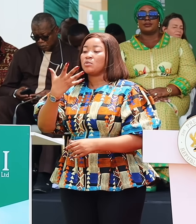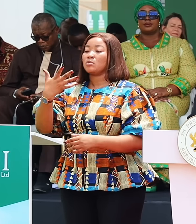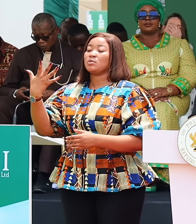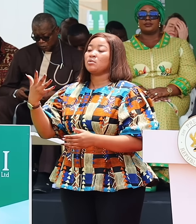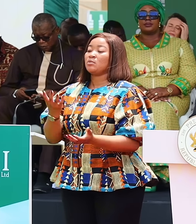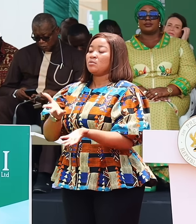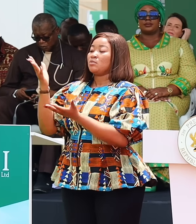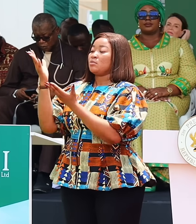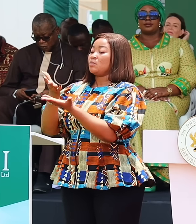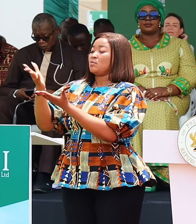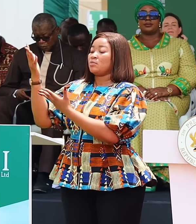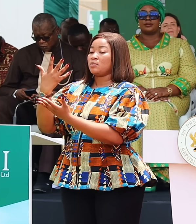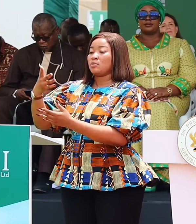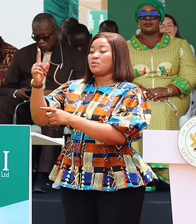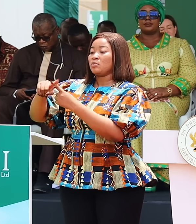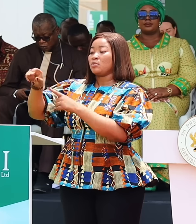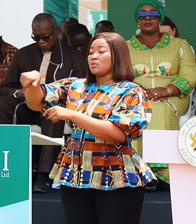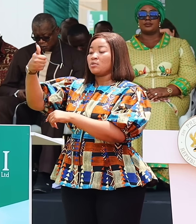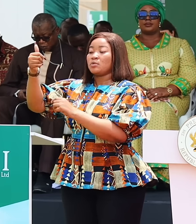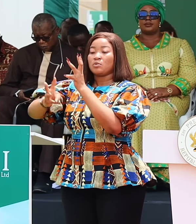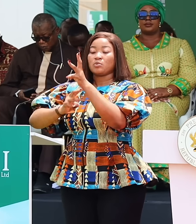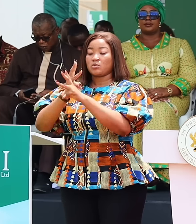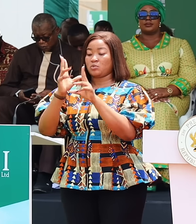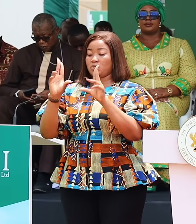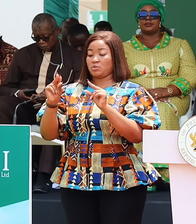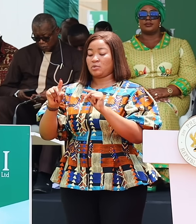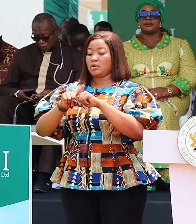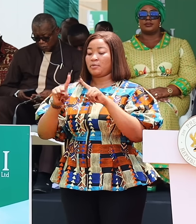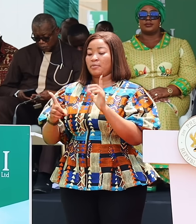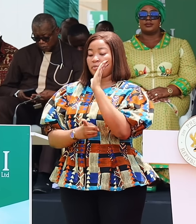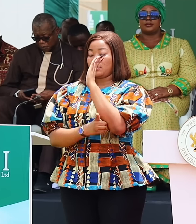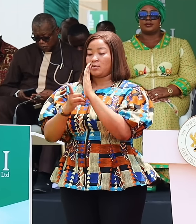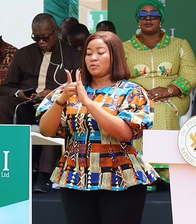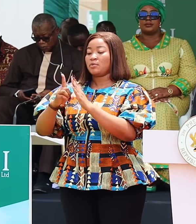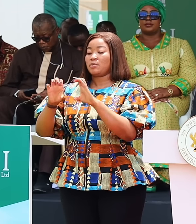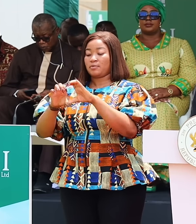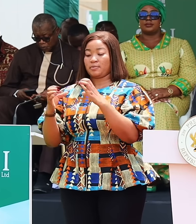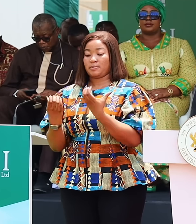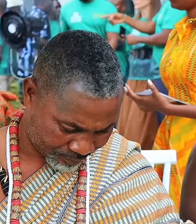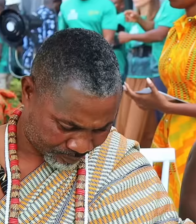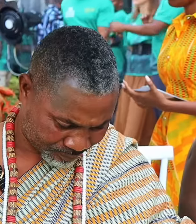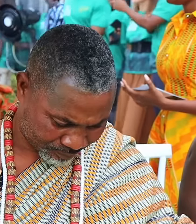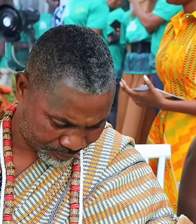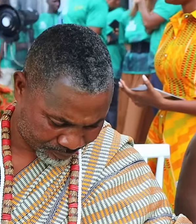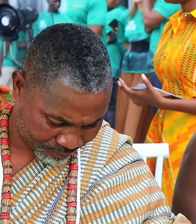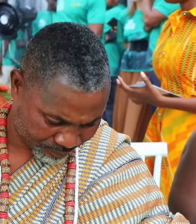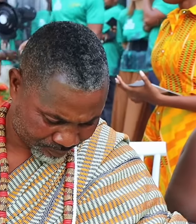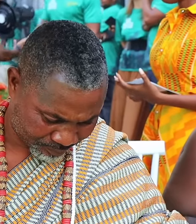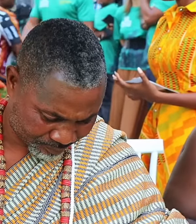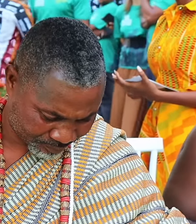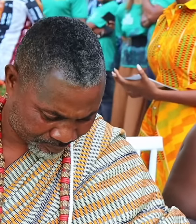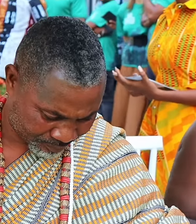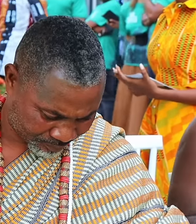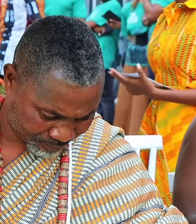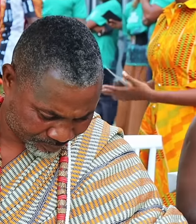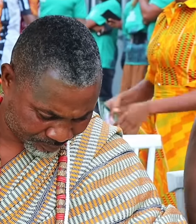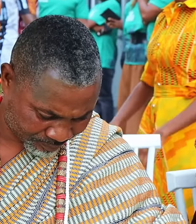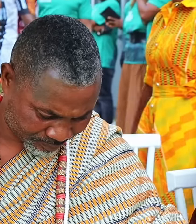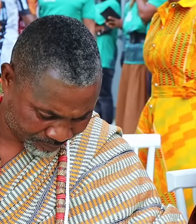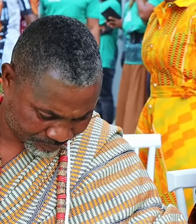exporting raw materials to the rest of the world, but also on developing industries capable of transforming those